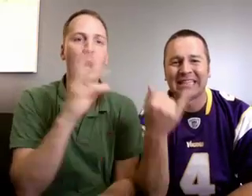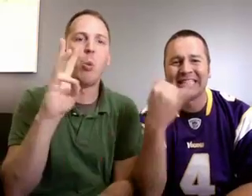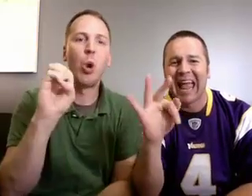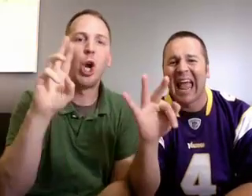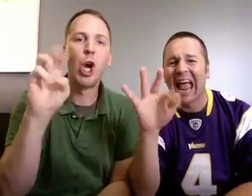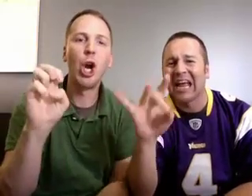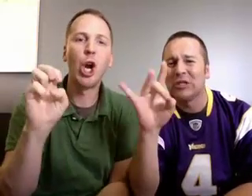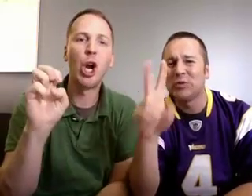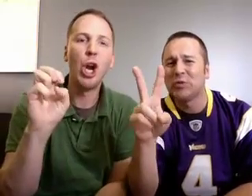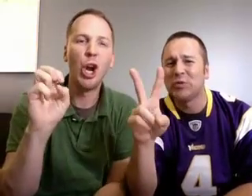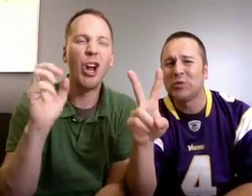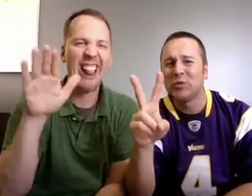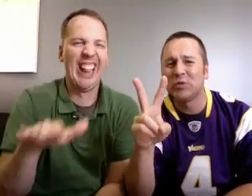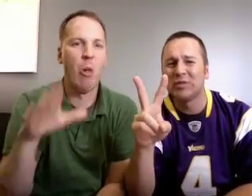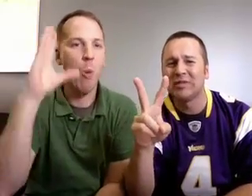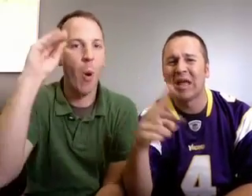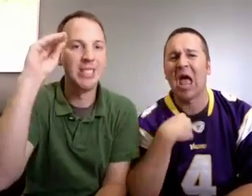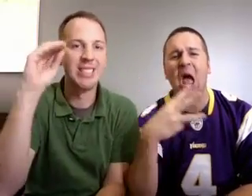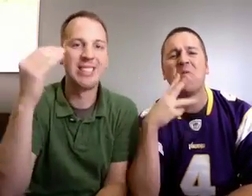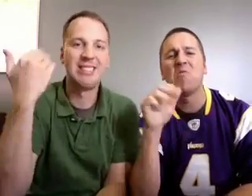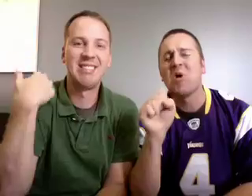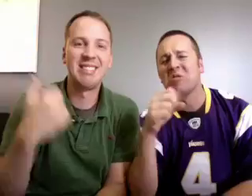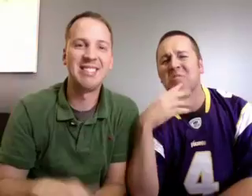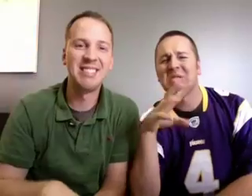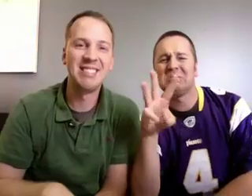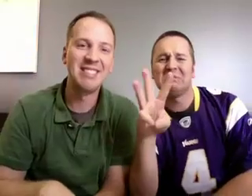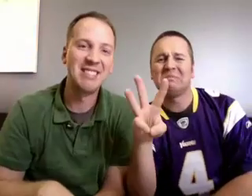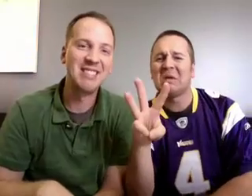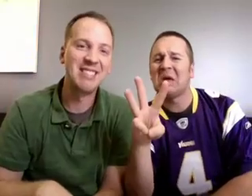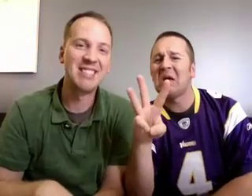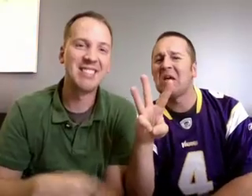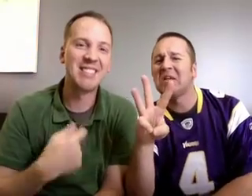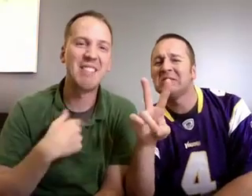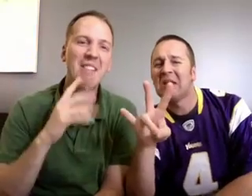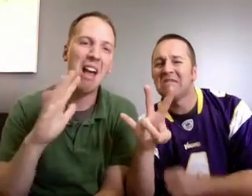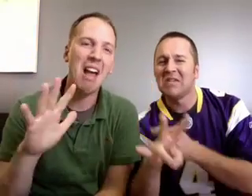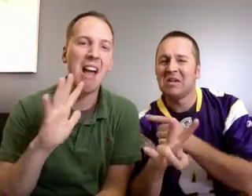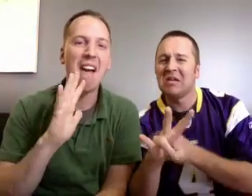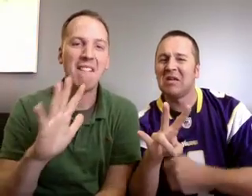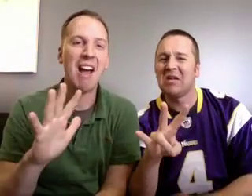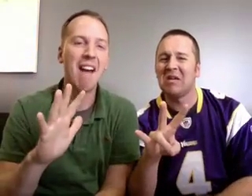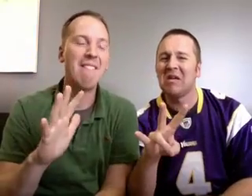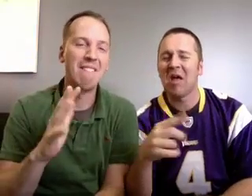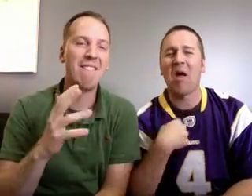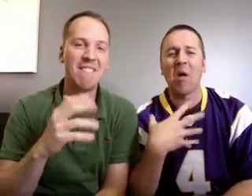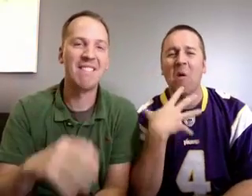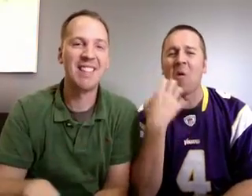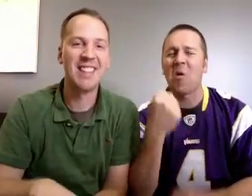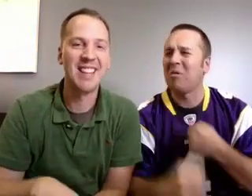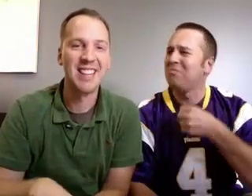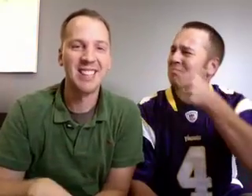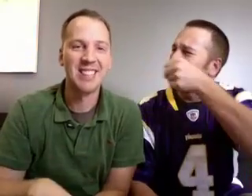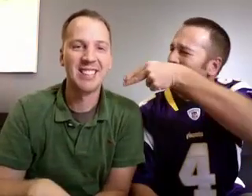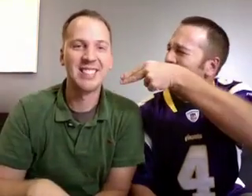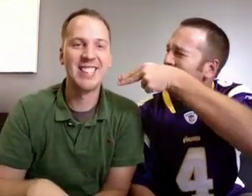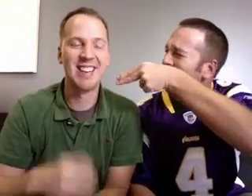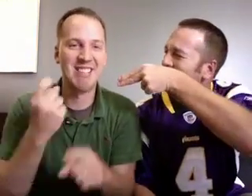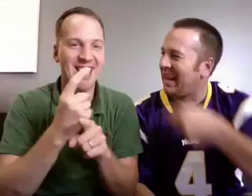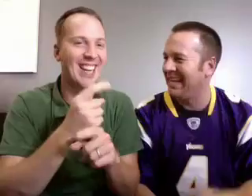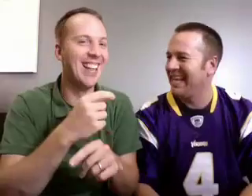back in 1982. the day, when we were little boys. I was probably 6, maybe, Yeah, 7. maybe I was 5. I'm younger. I was older and I always beat you. Yeah,